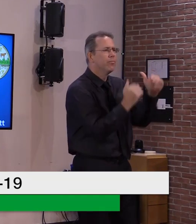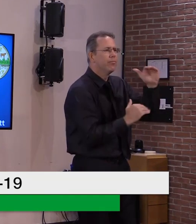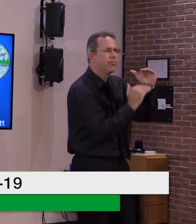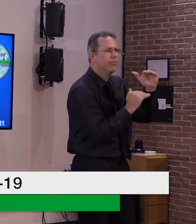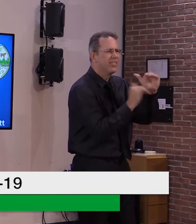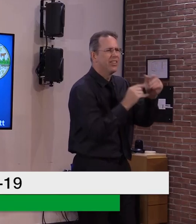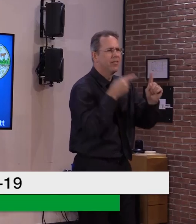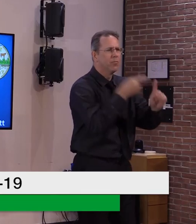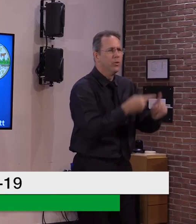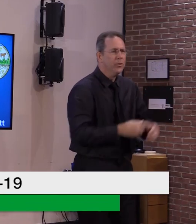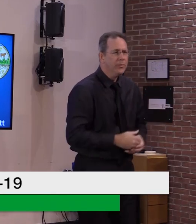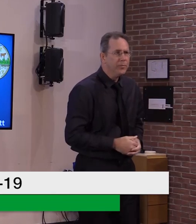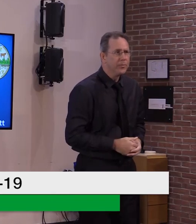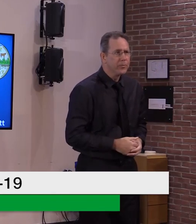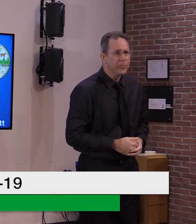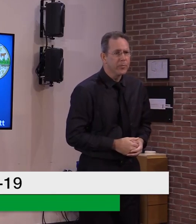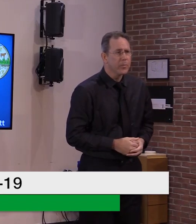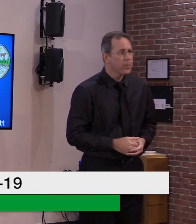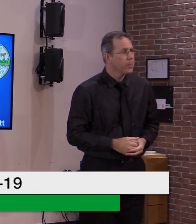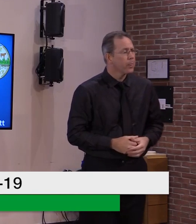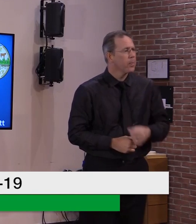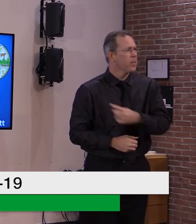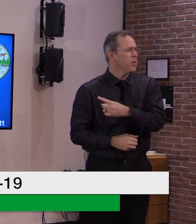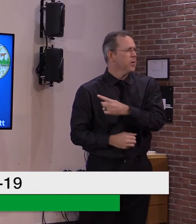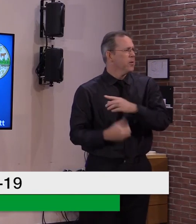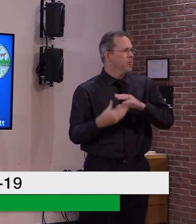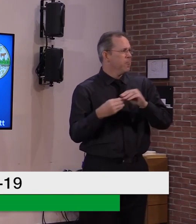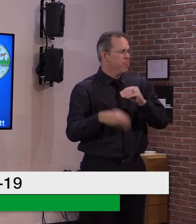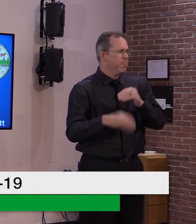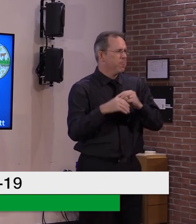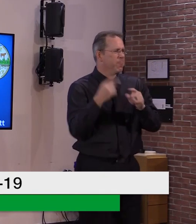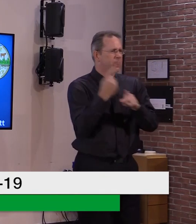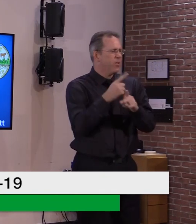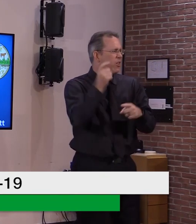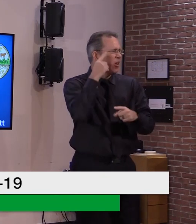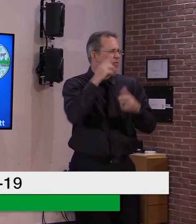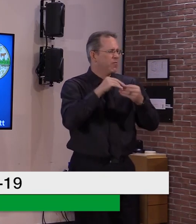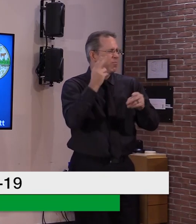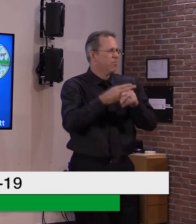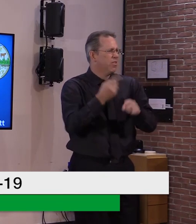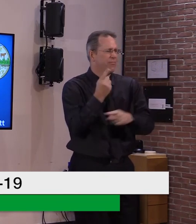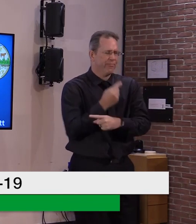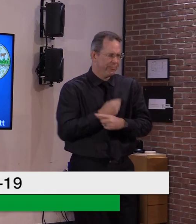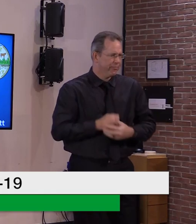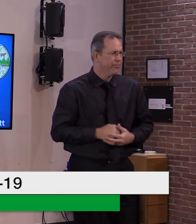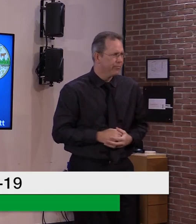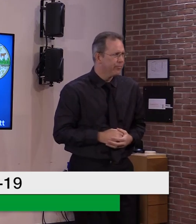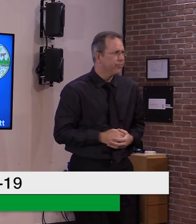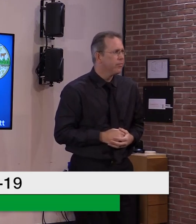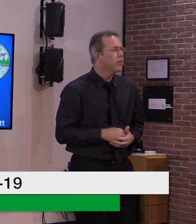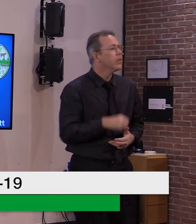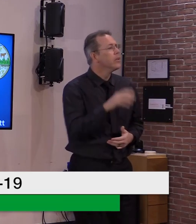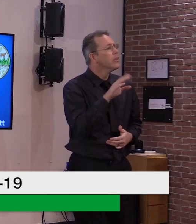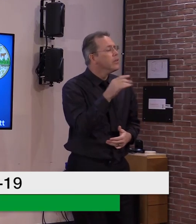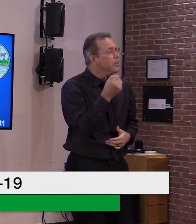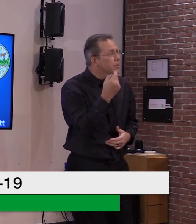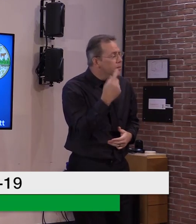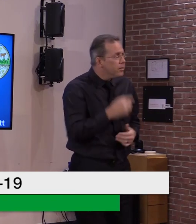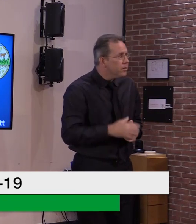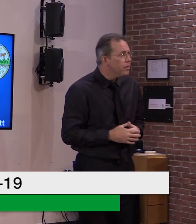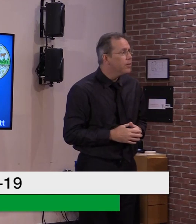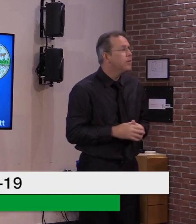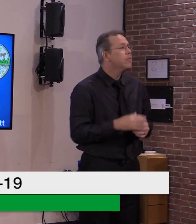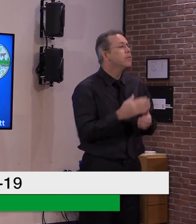i can only echo what the governor said there may be states where actually the data does not support mass gatherings